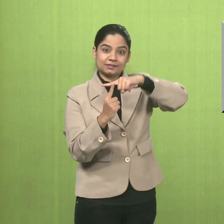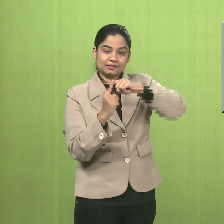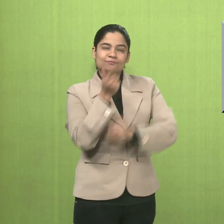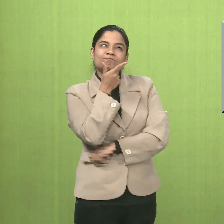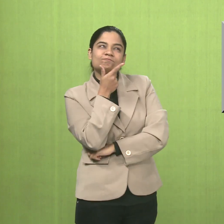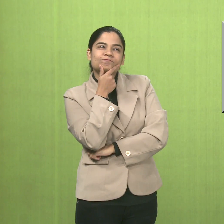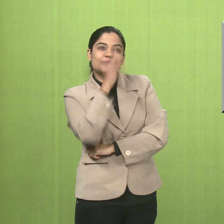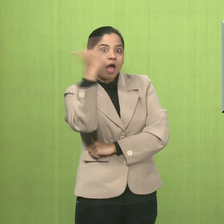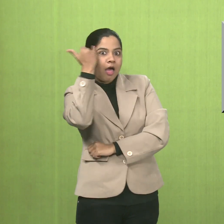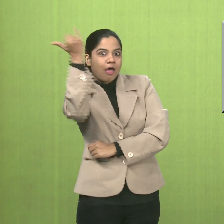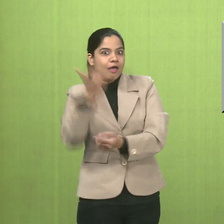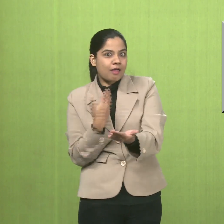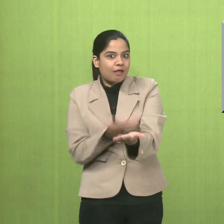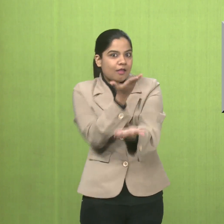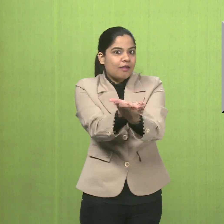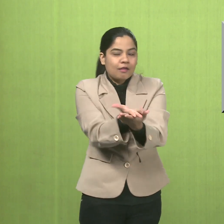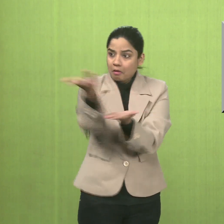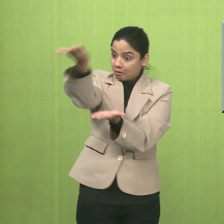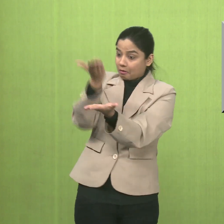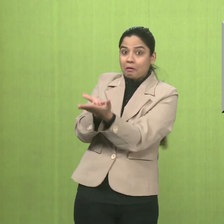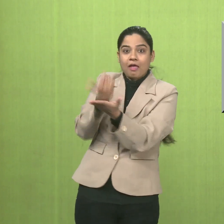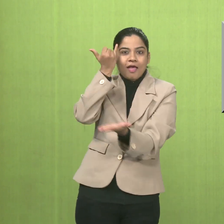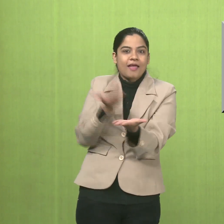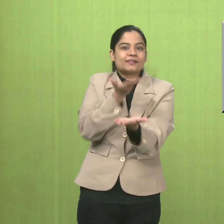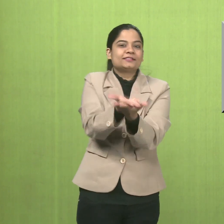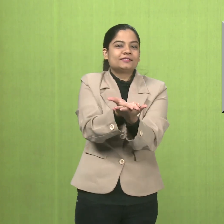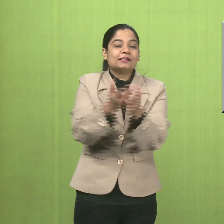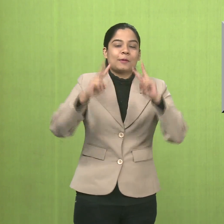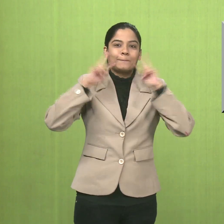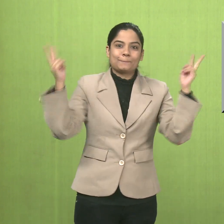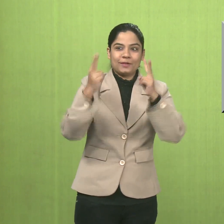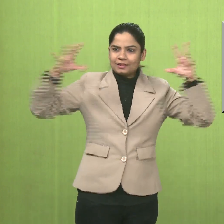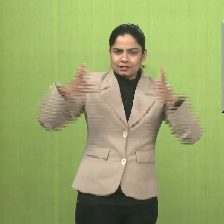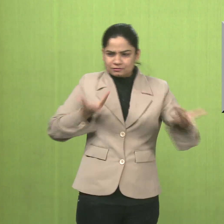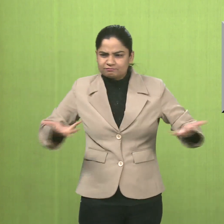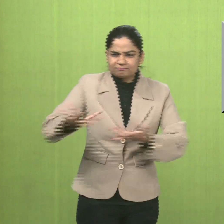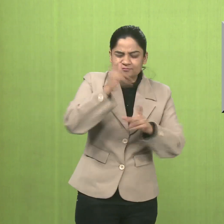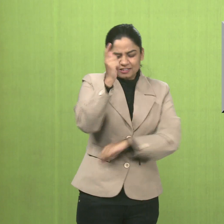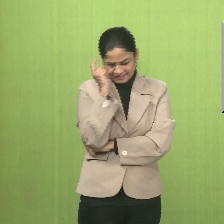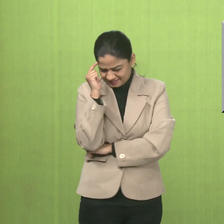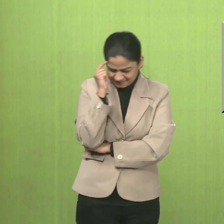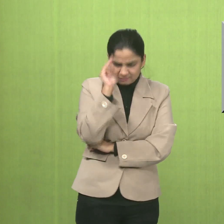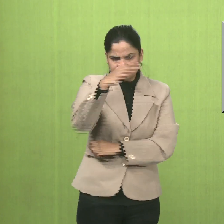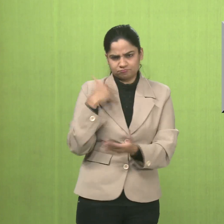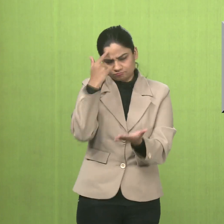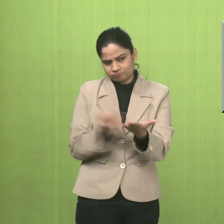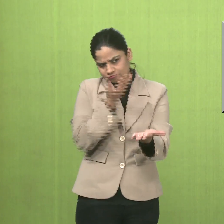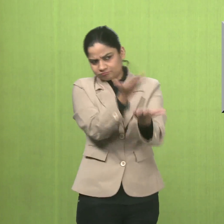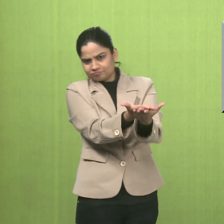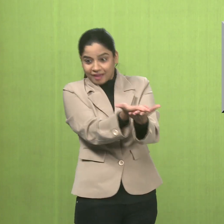Suggest, to put forward or give a consideration. For example, there's a meeting going on and you give your suggestions,